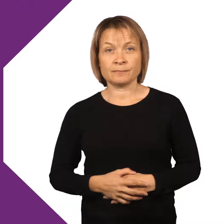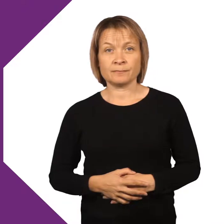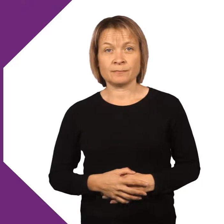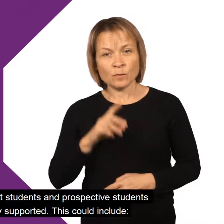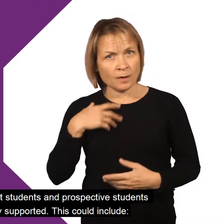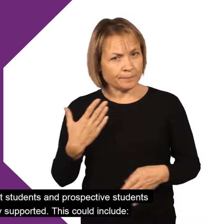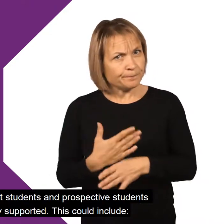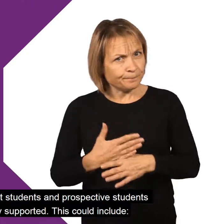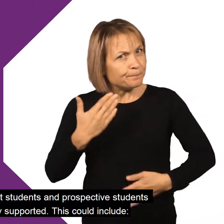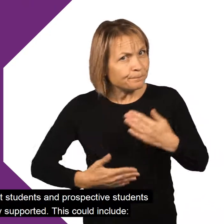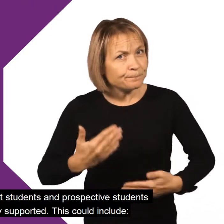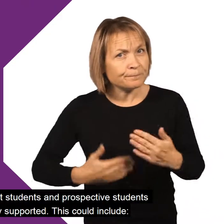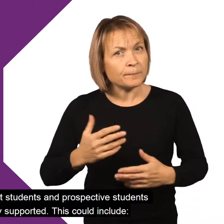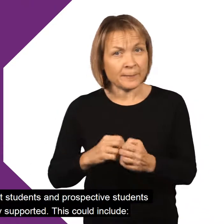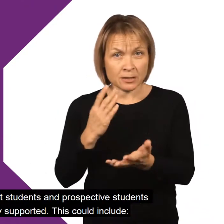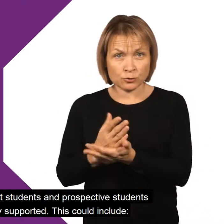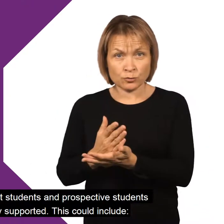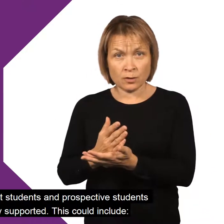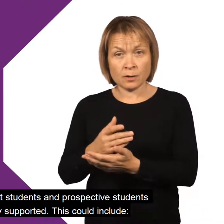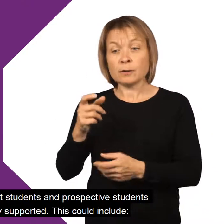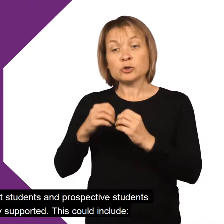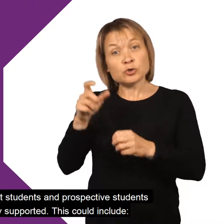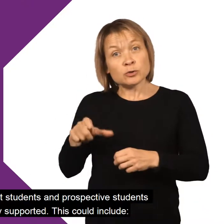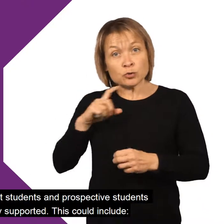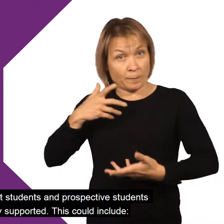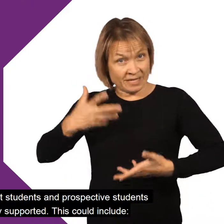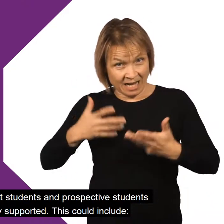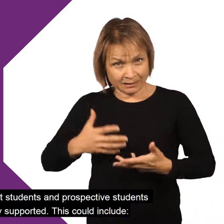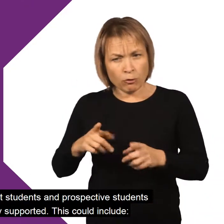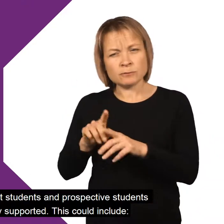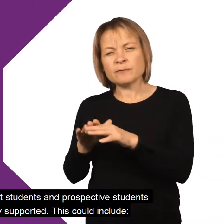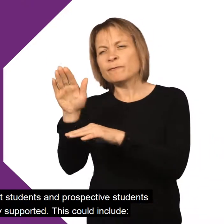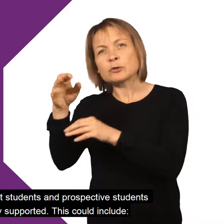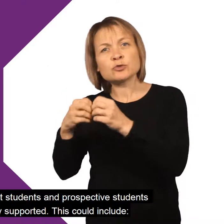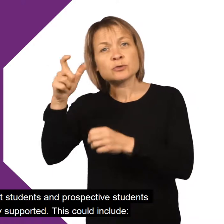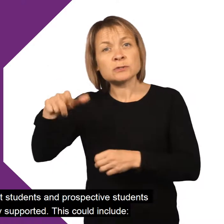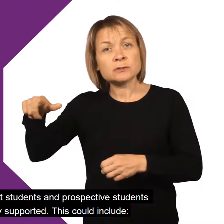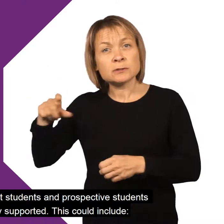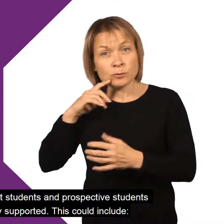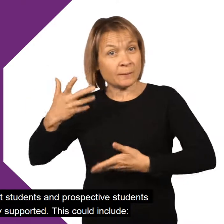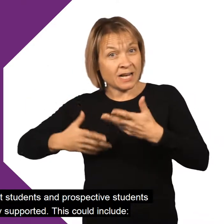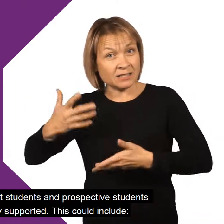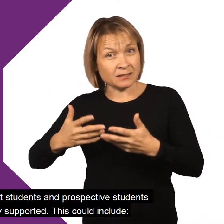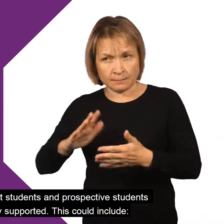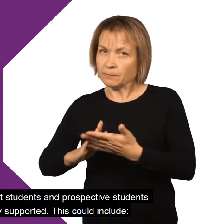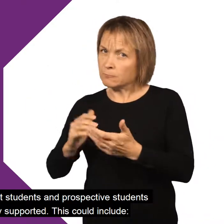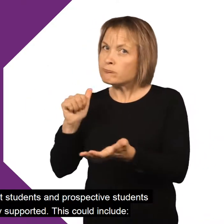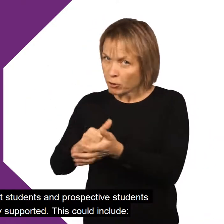Take action Take ensure that students and prospective students who use BSL are properly